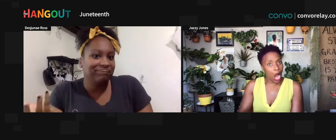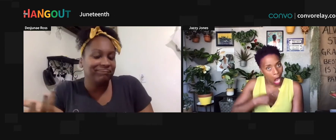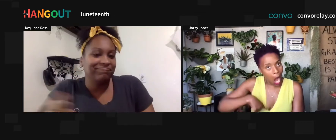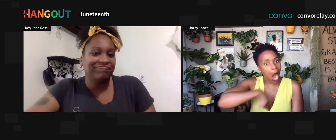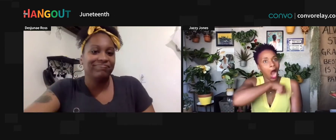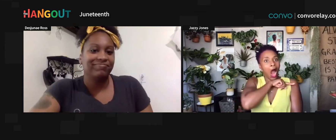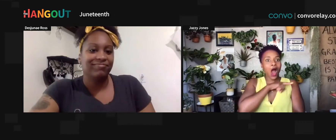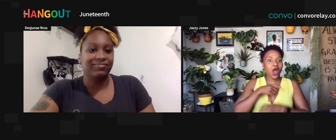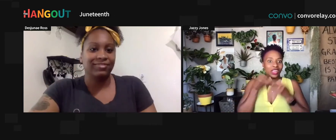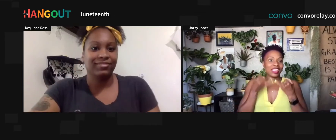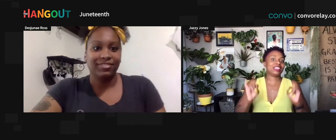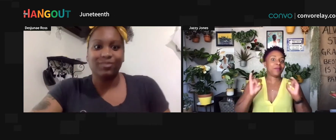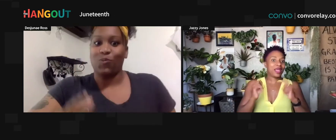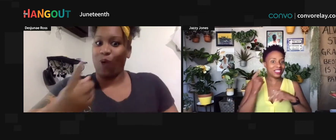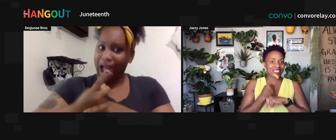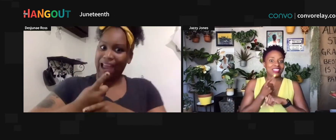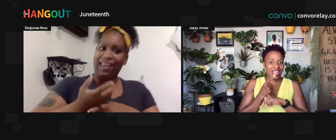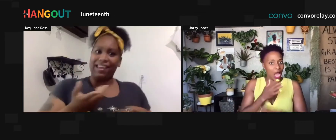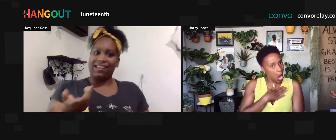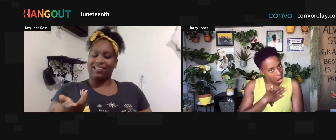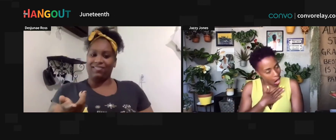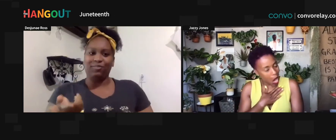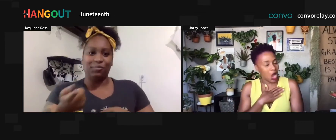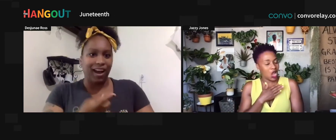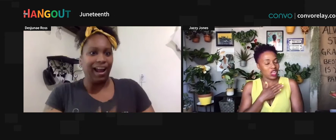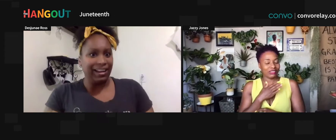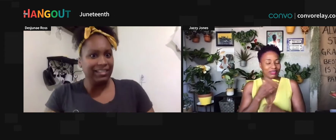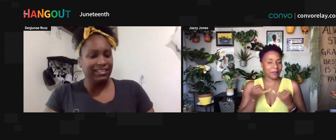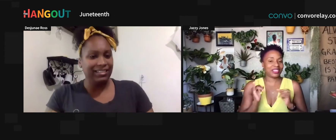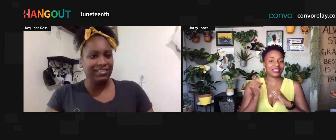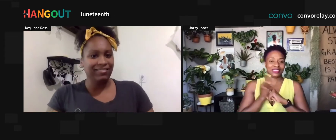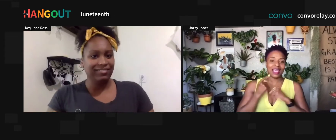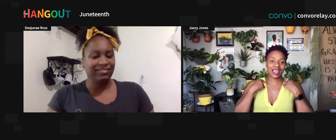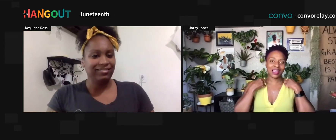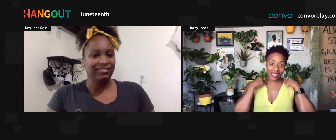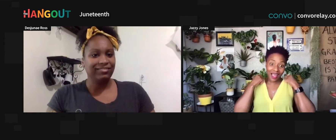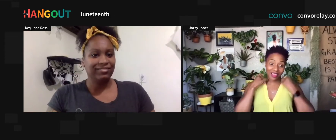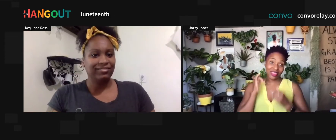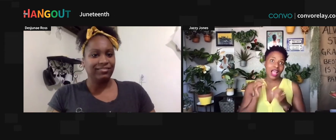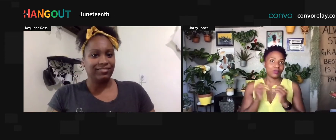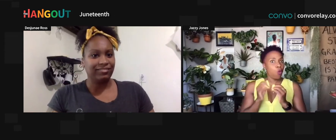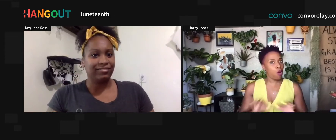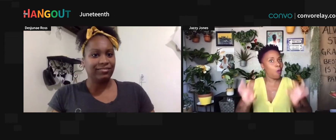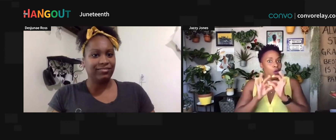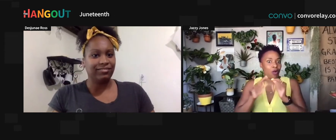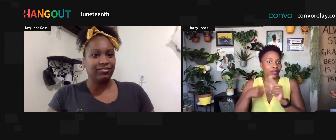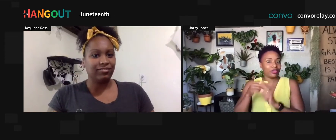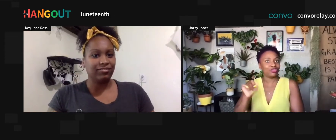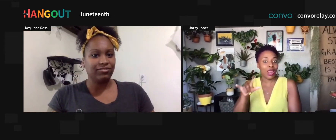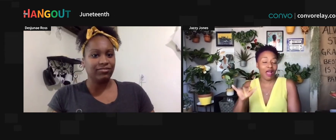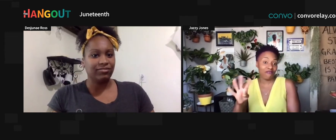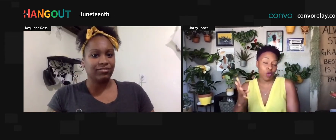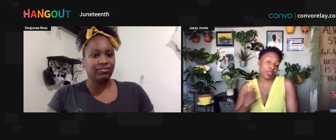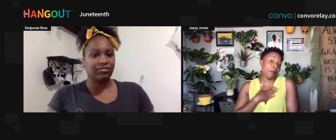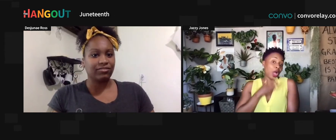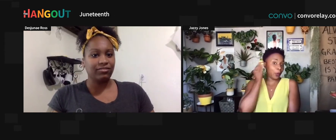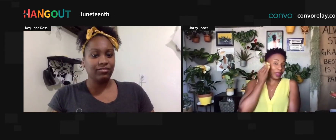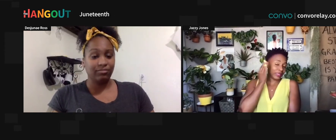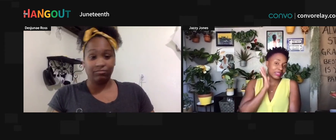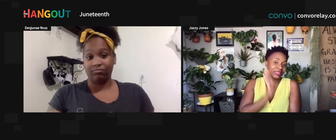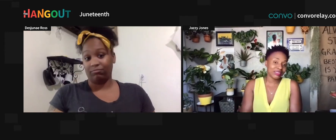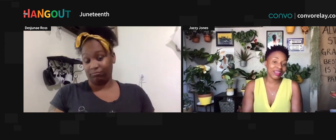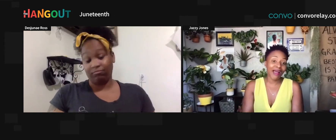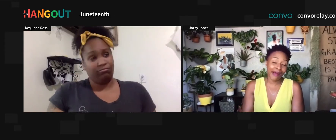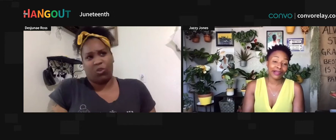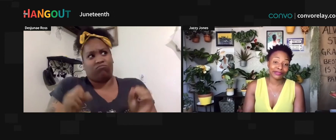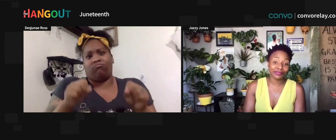4th, but why not June 19th? Our Independence Day needs to be recognized, and Juneteenth is it.